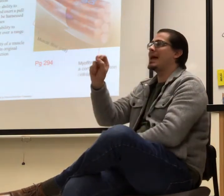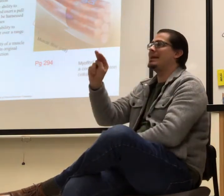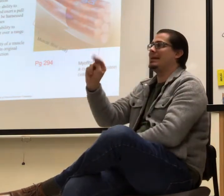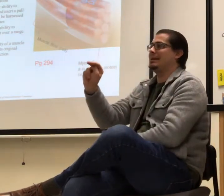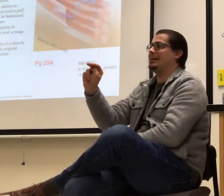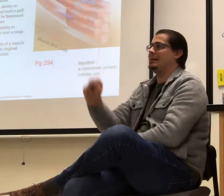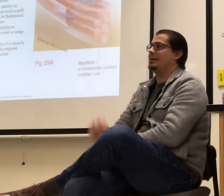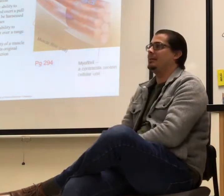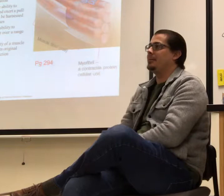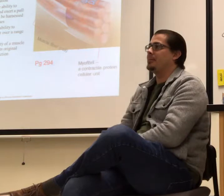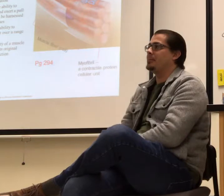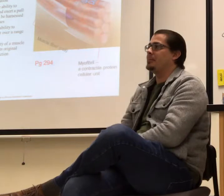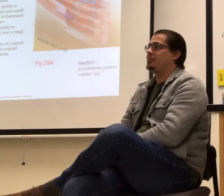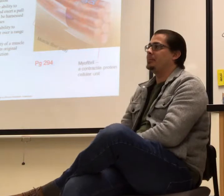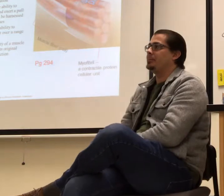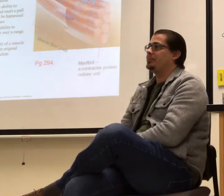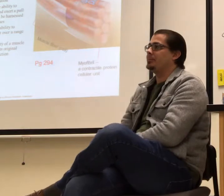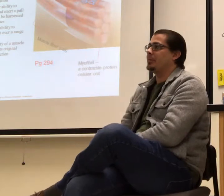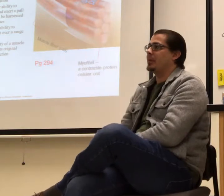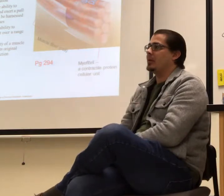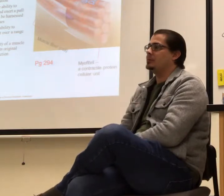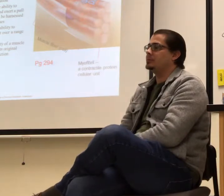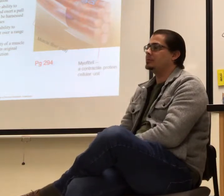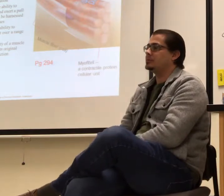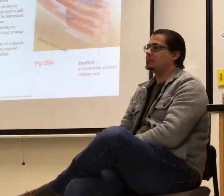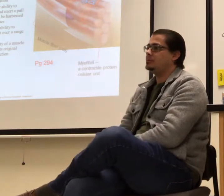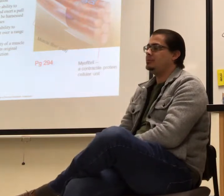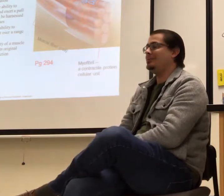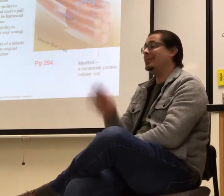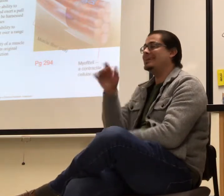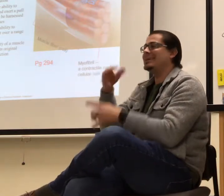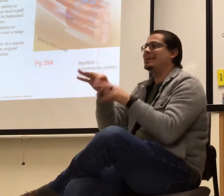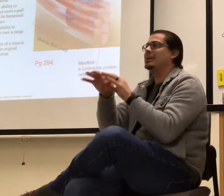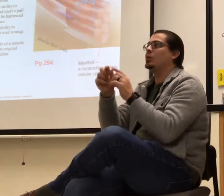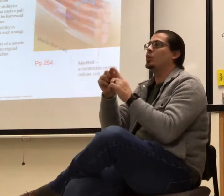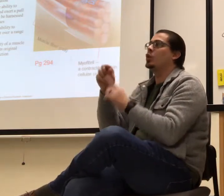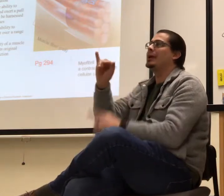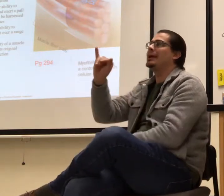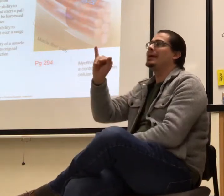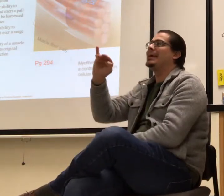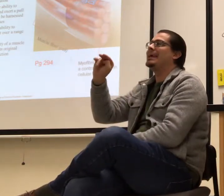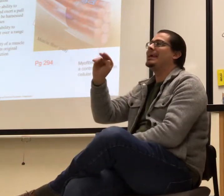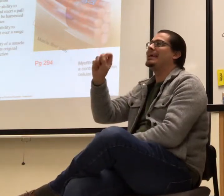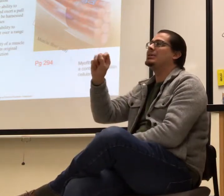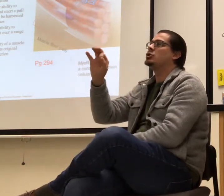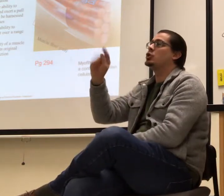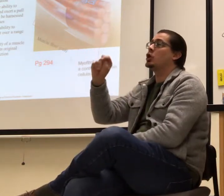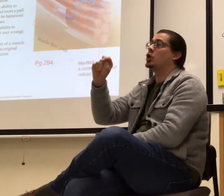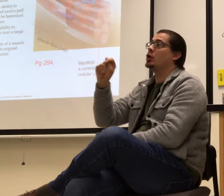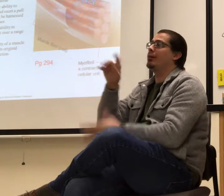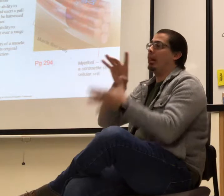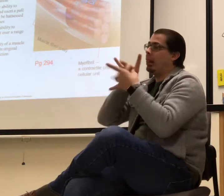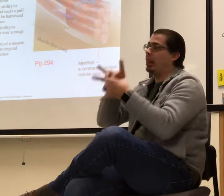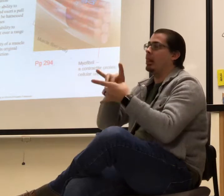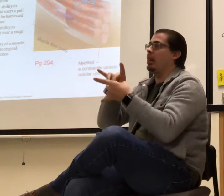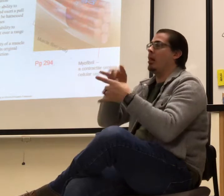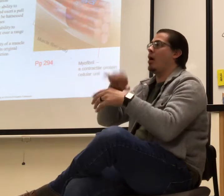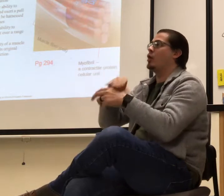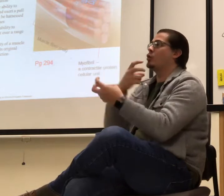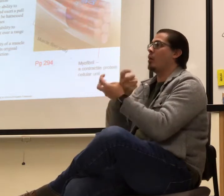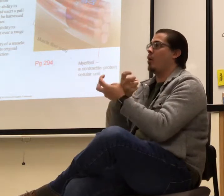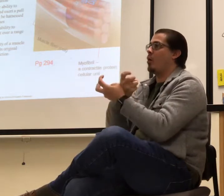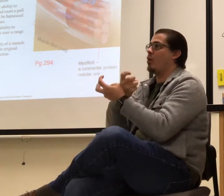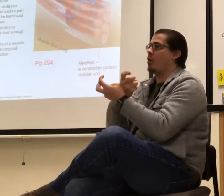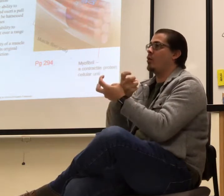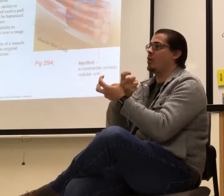Muscles insert, that's the key word, onto bones